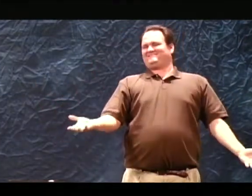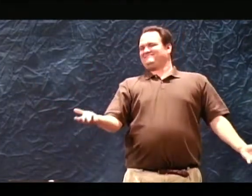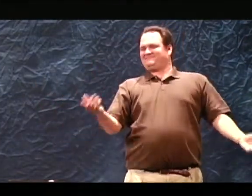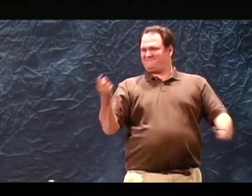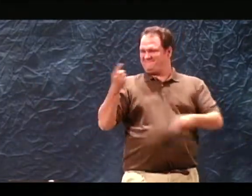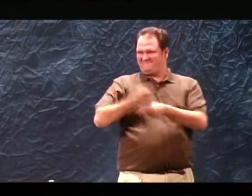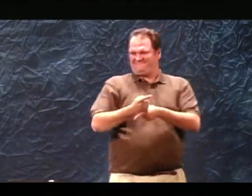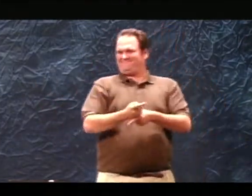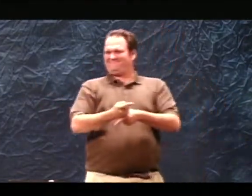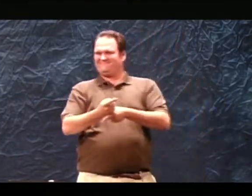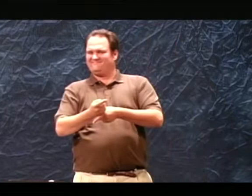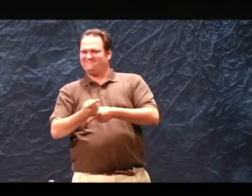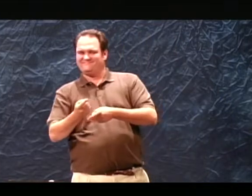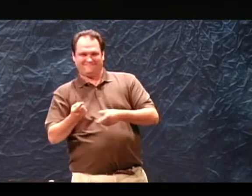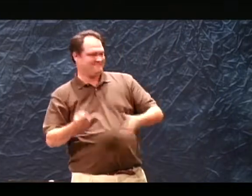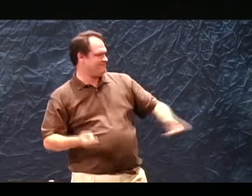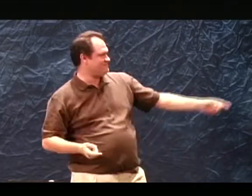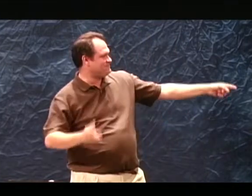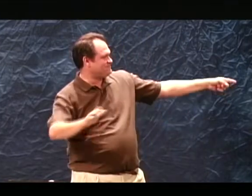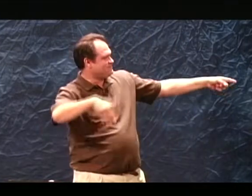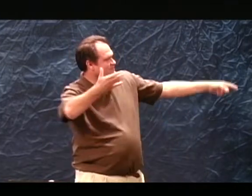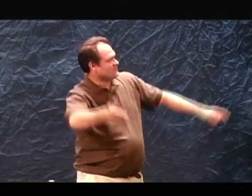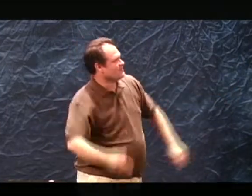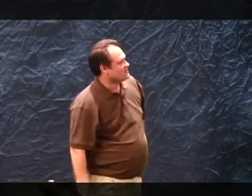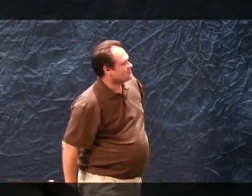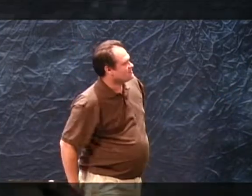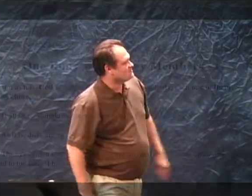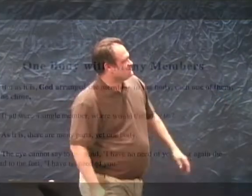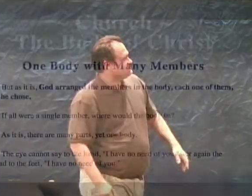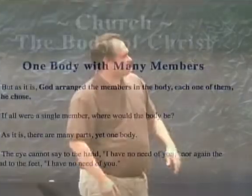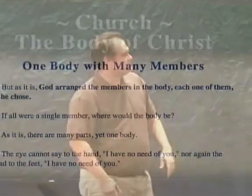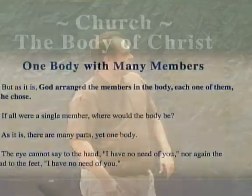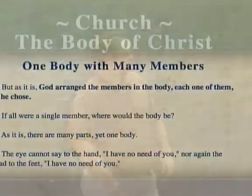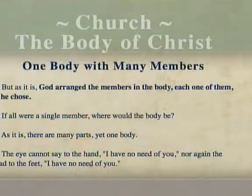if we were one eyeball we wouldn't be able to